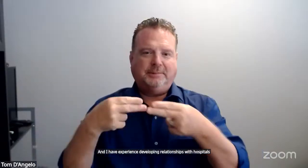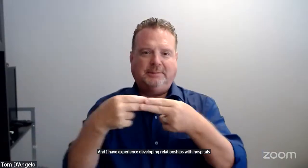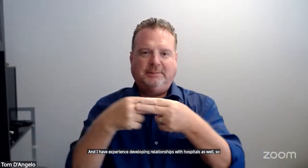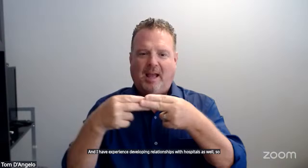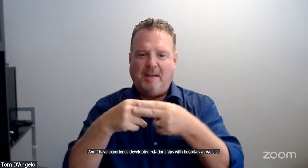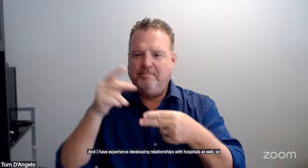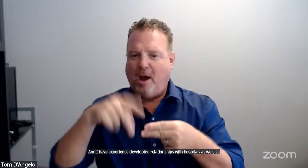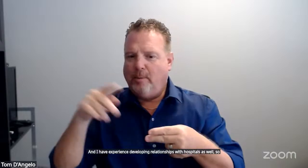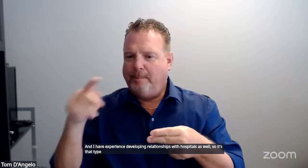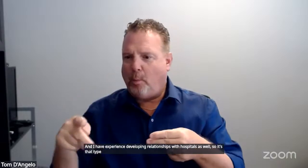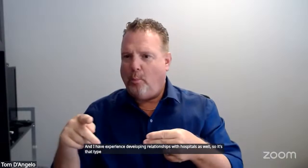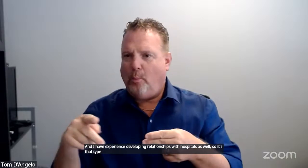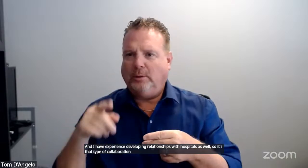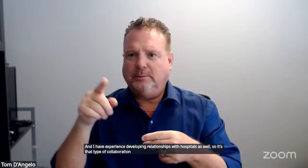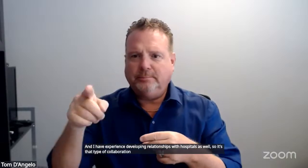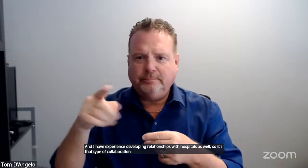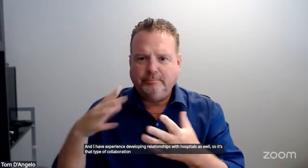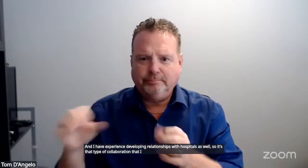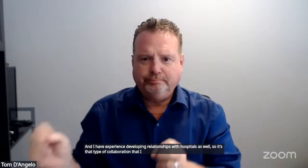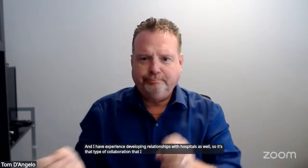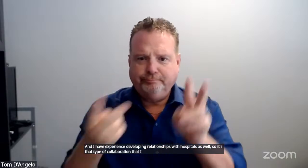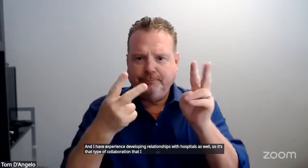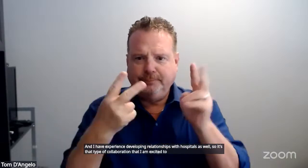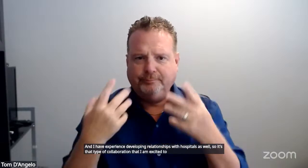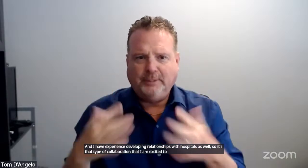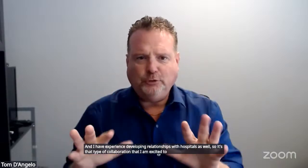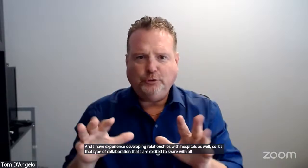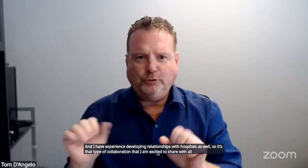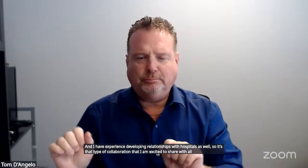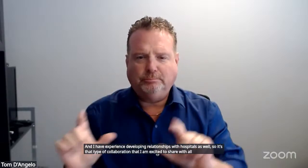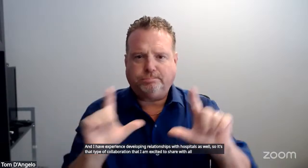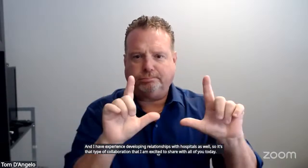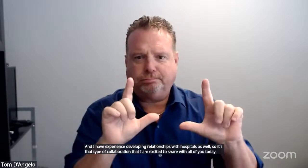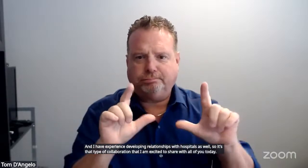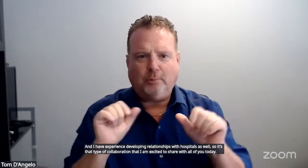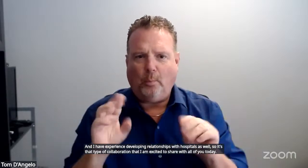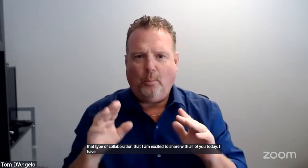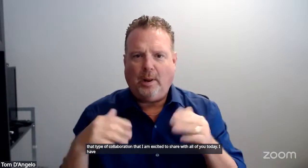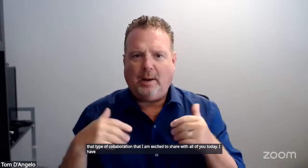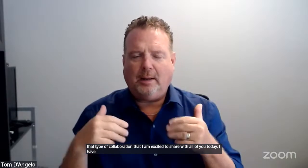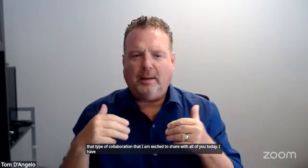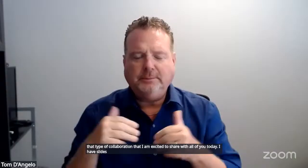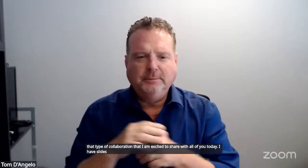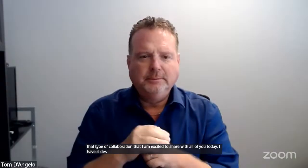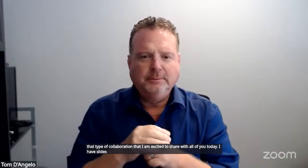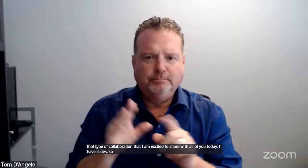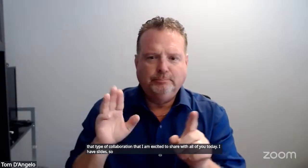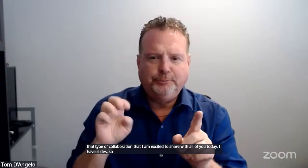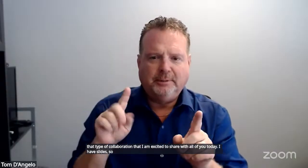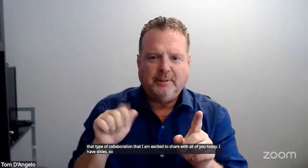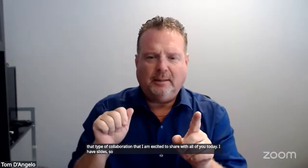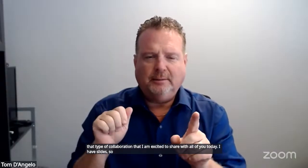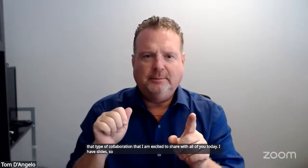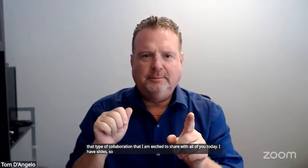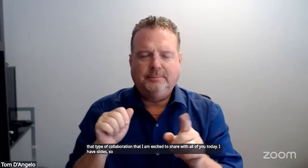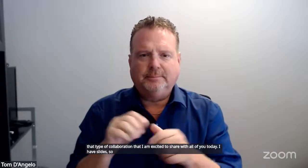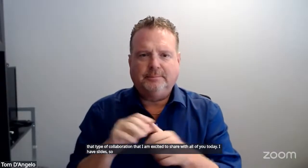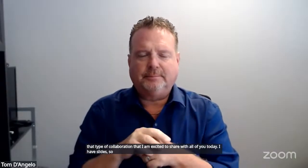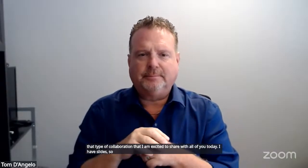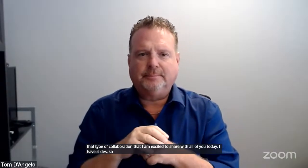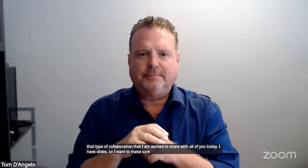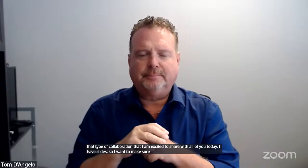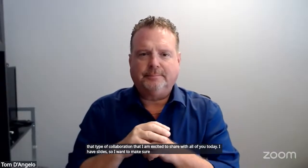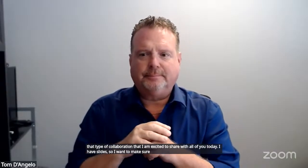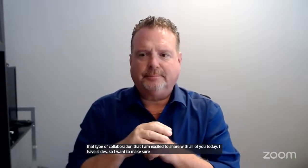it's that type of collaboration that I am excited to share with all of you today. I have slides, so I want to make